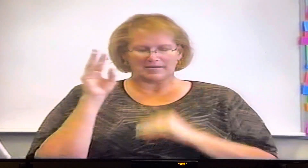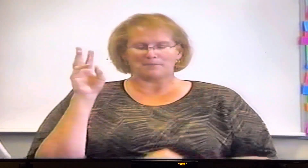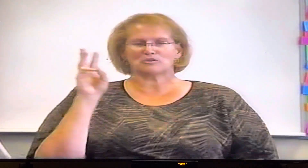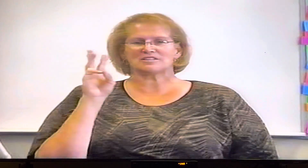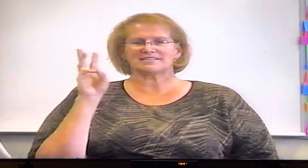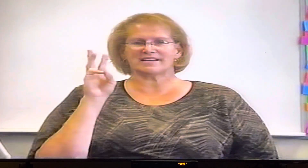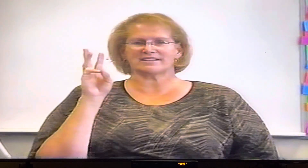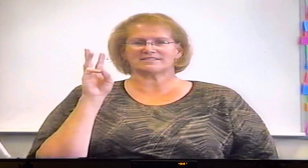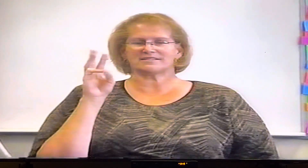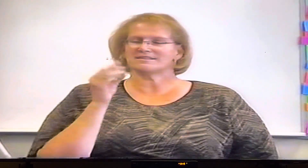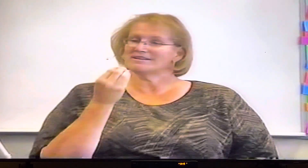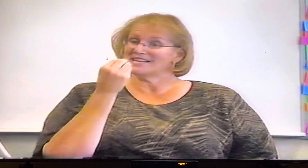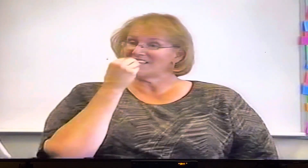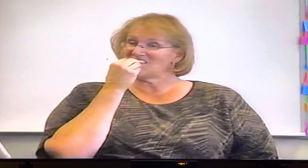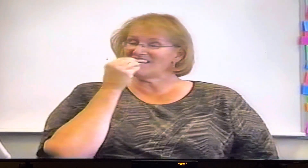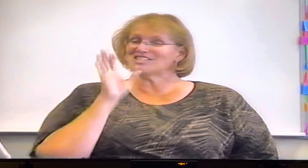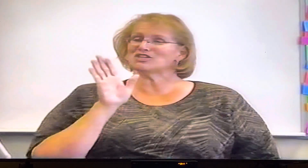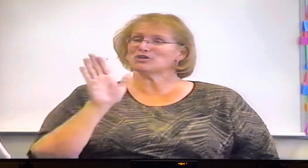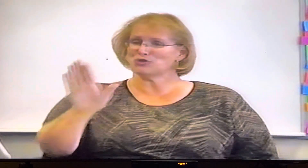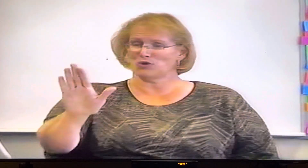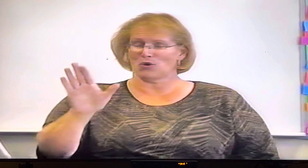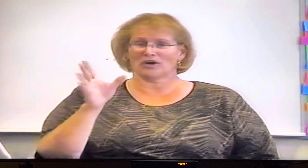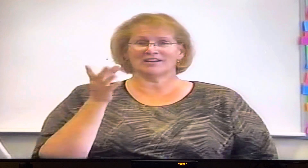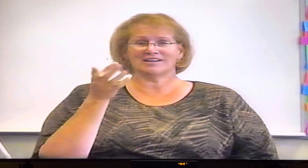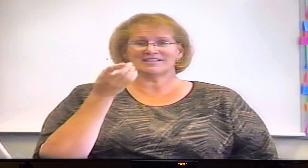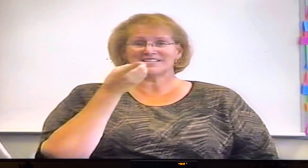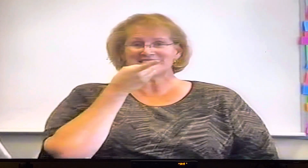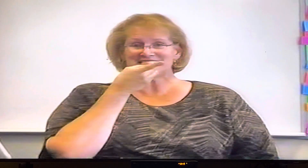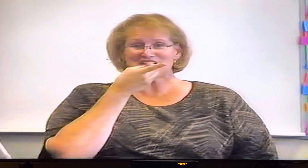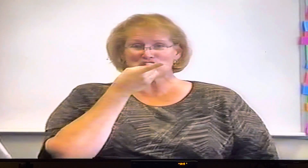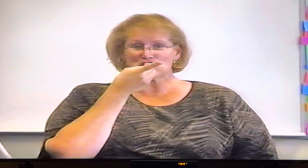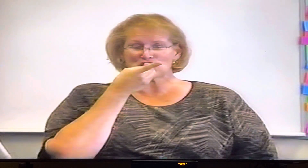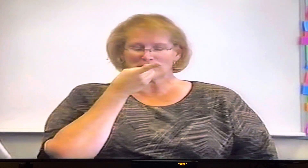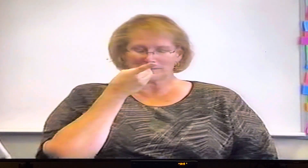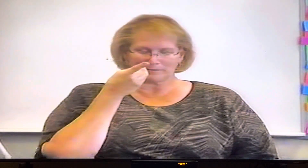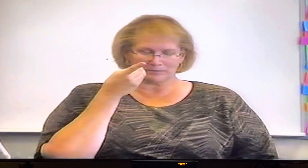Number 6, eat your dinner.